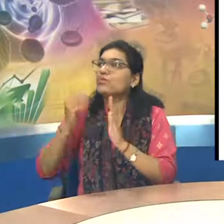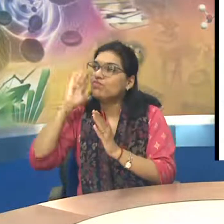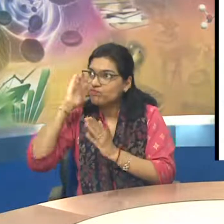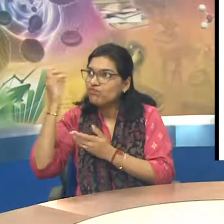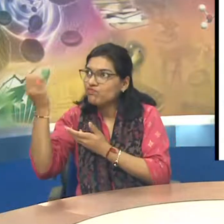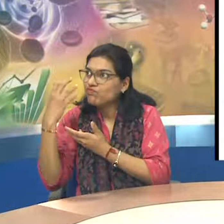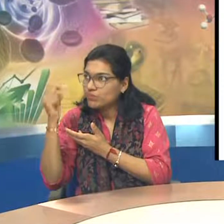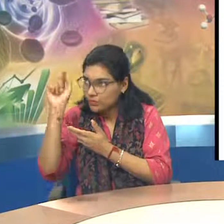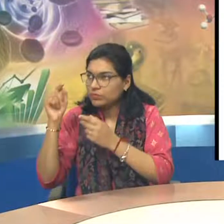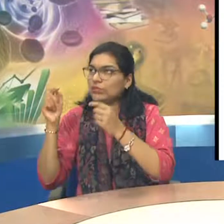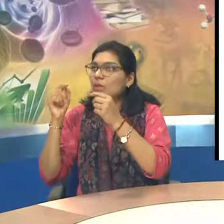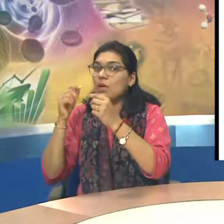controlling